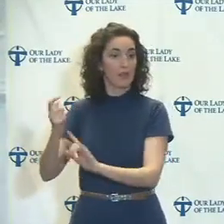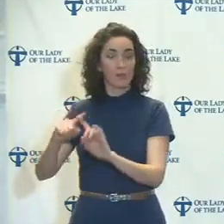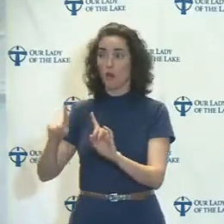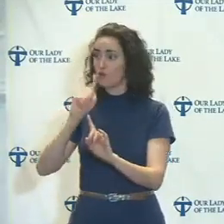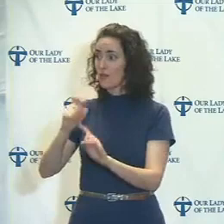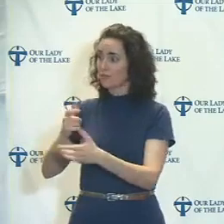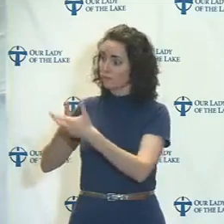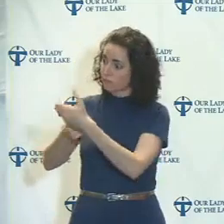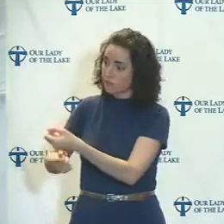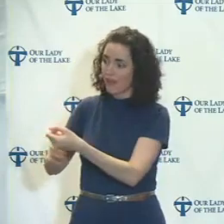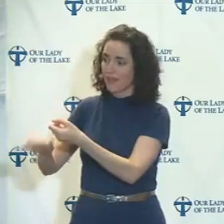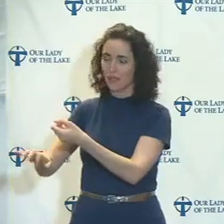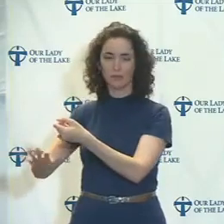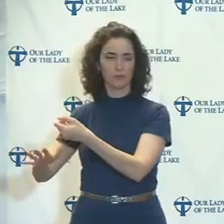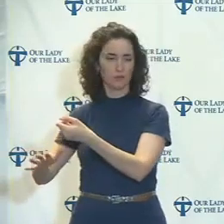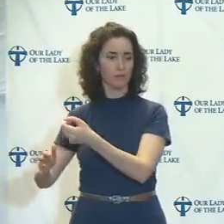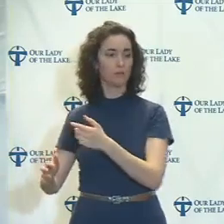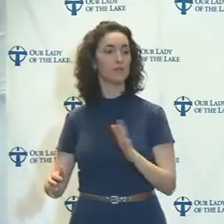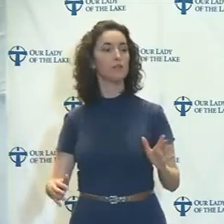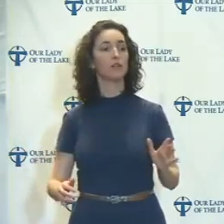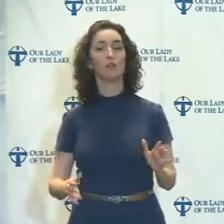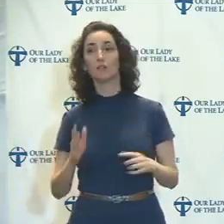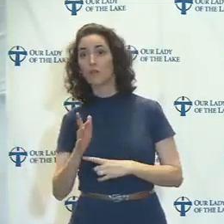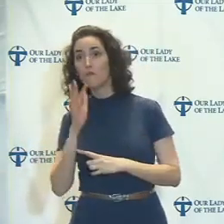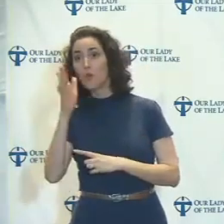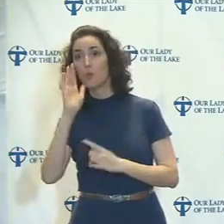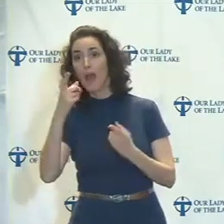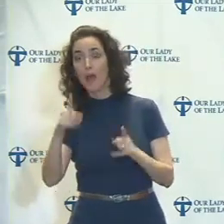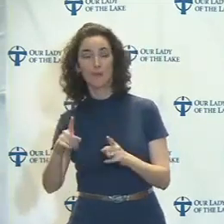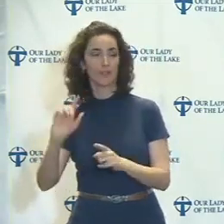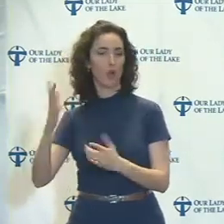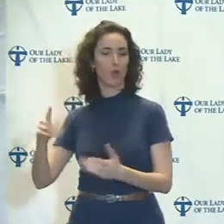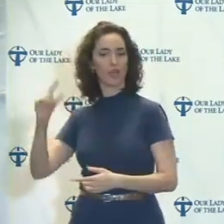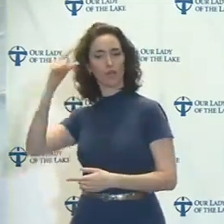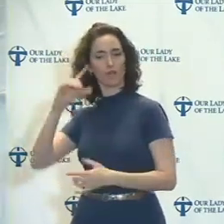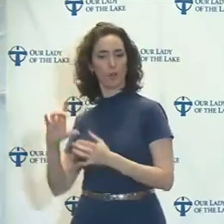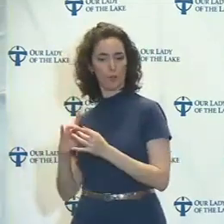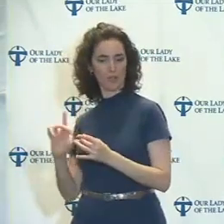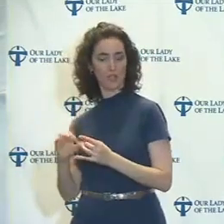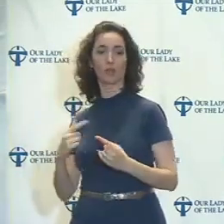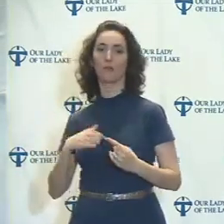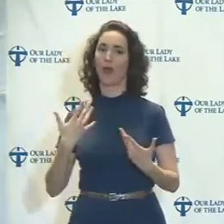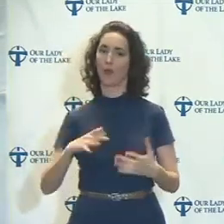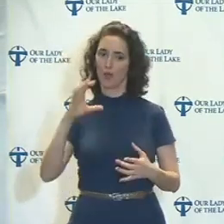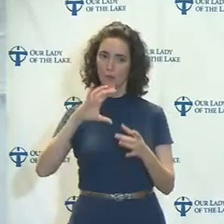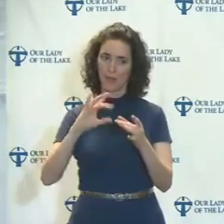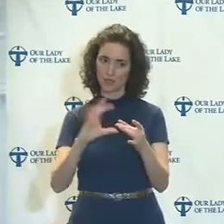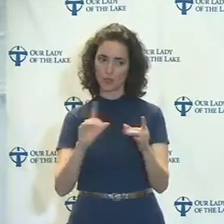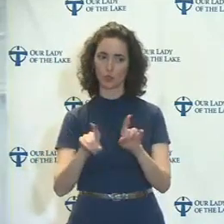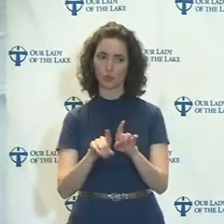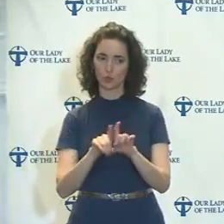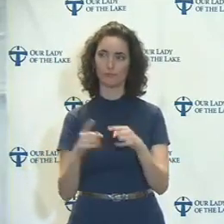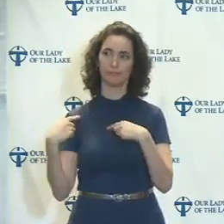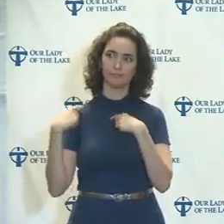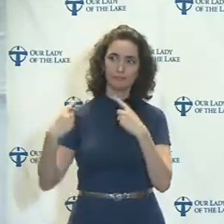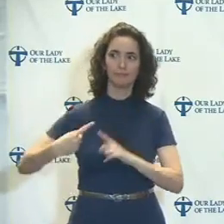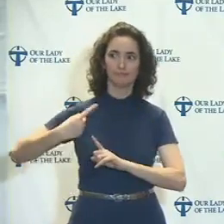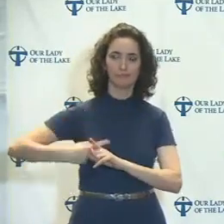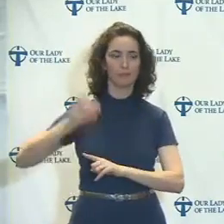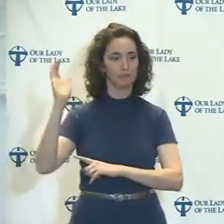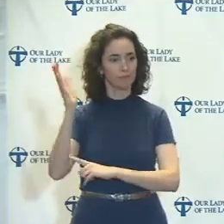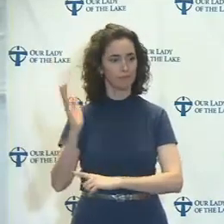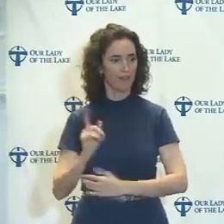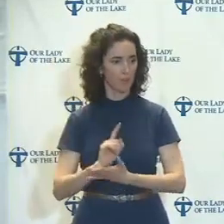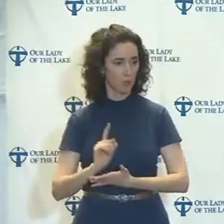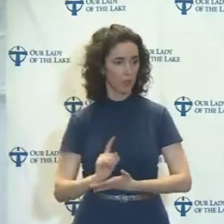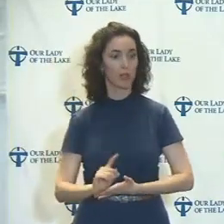what's coming ahead, and the governor has alluded to this or said it directly in every press conference we've had the past month. The